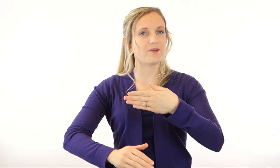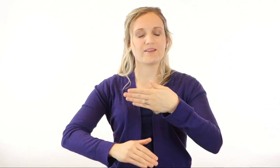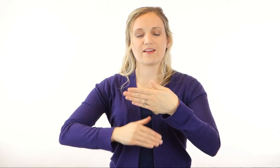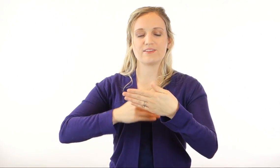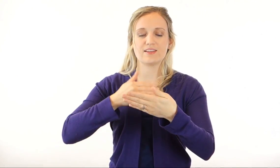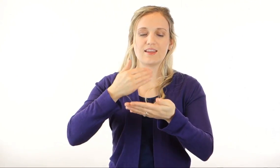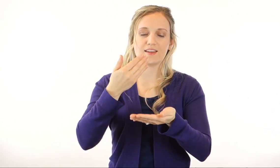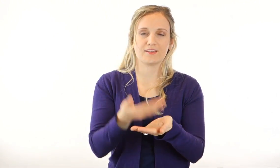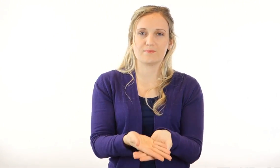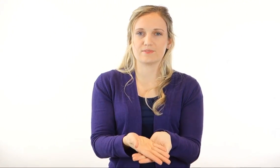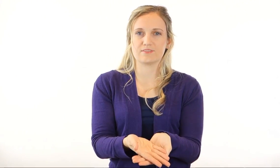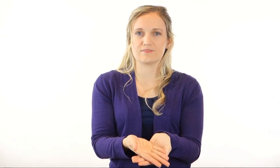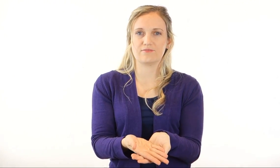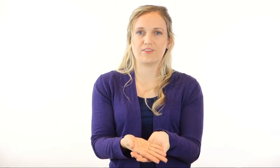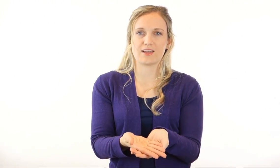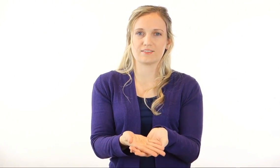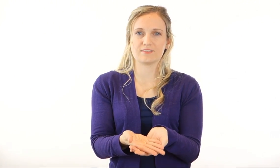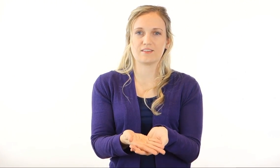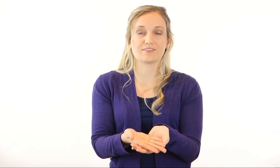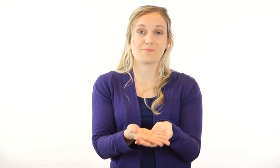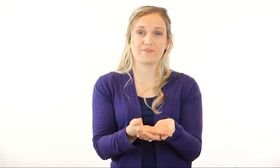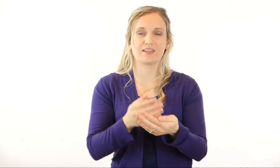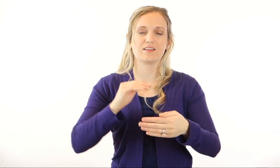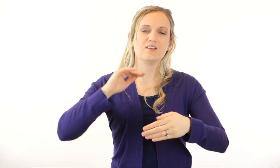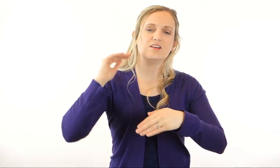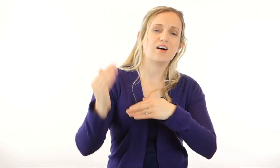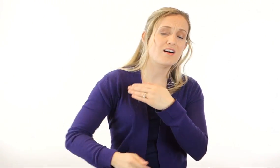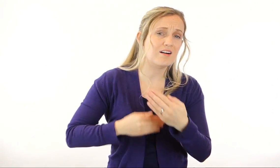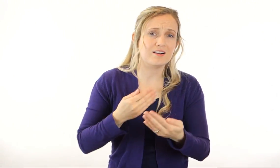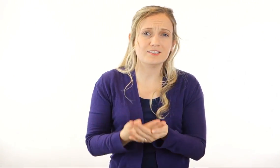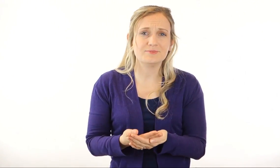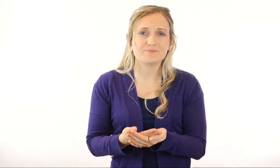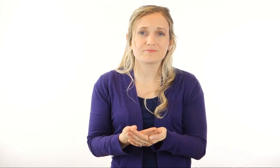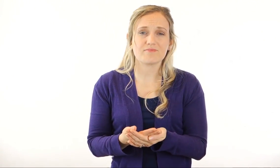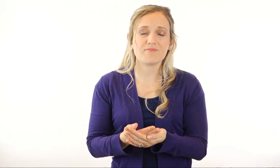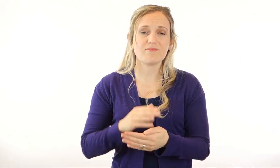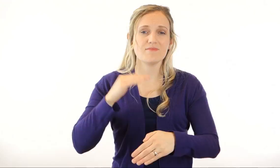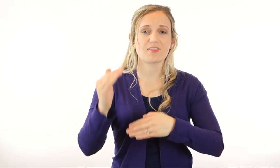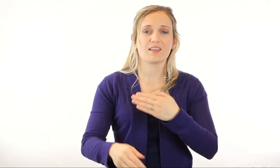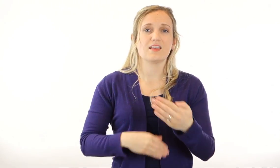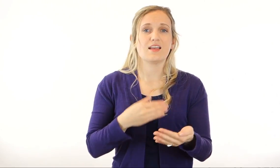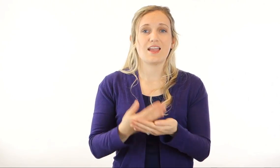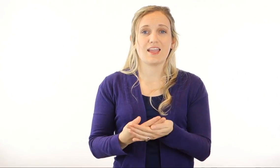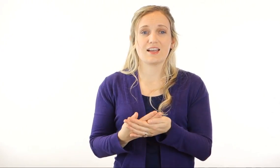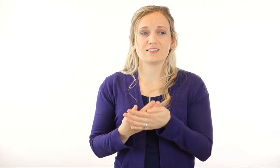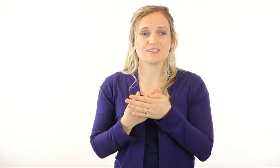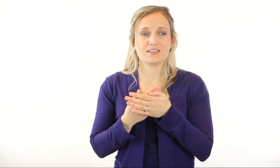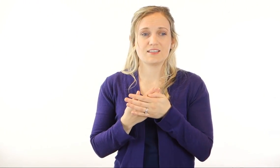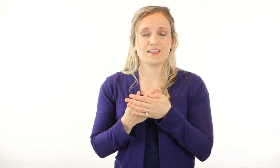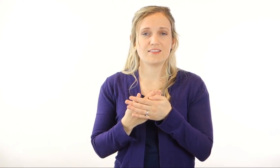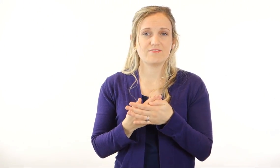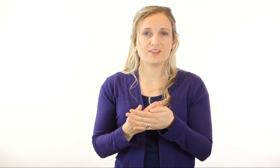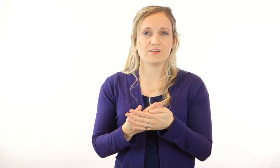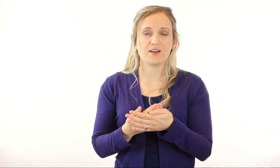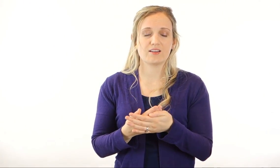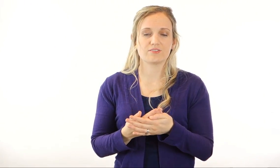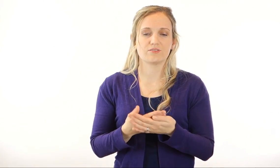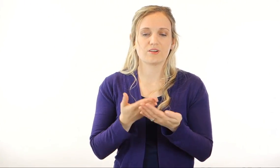way around it and comes flat on top of it. All. And in the video, I also